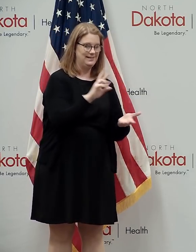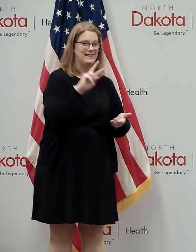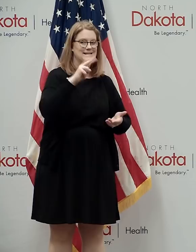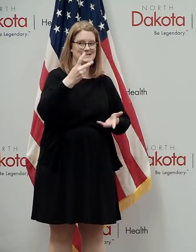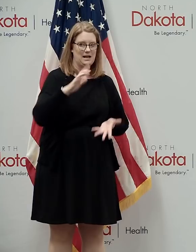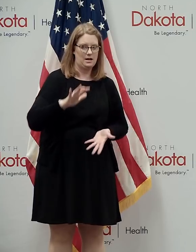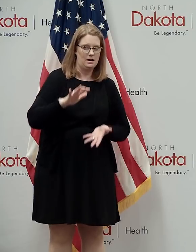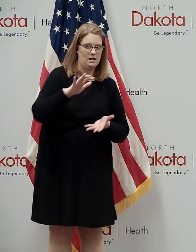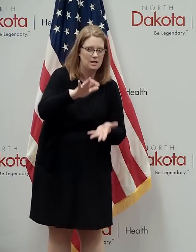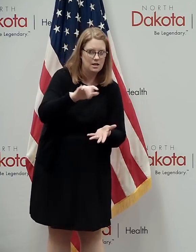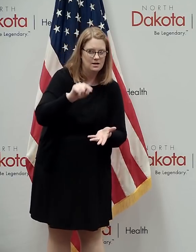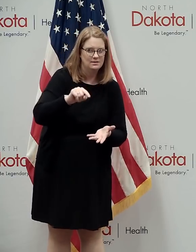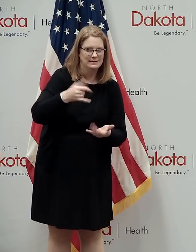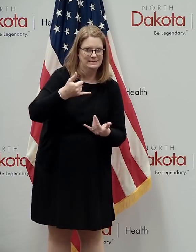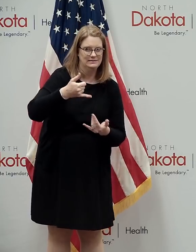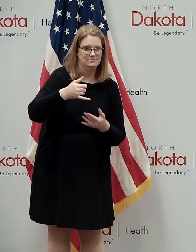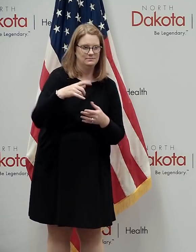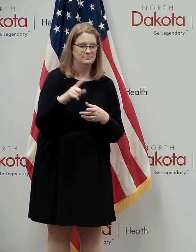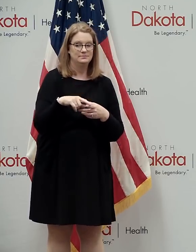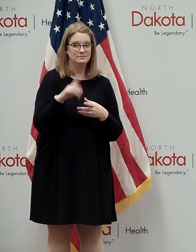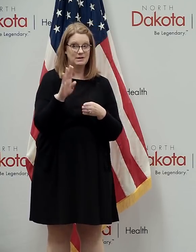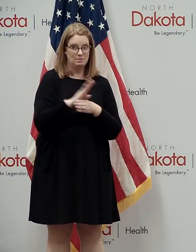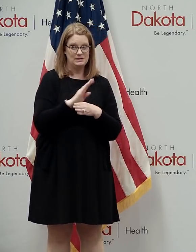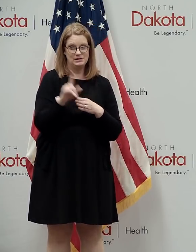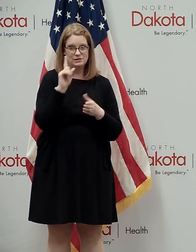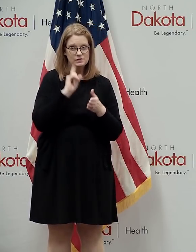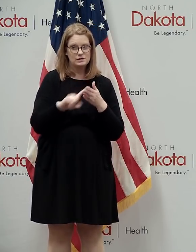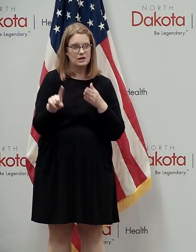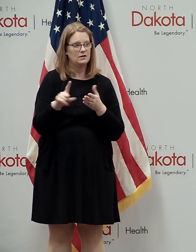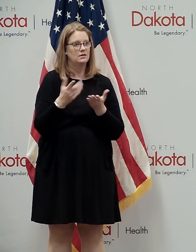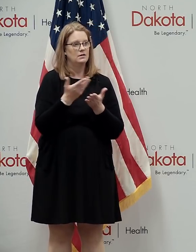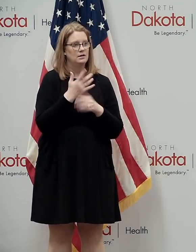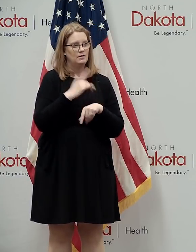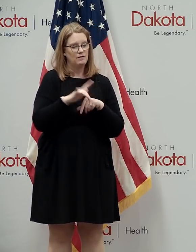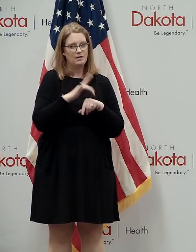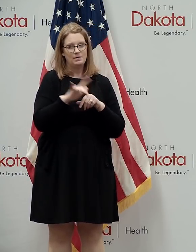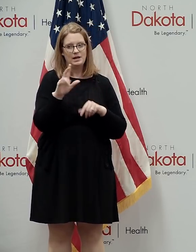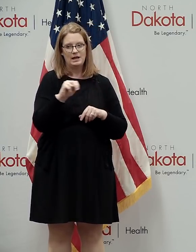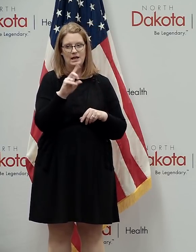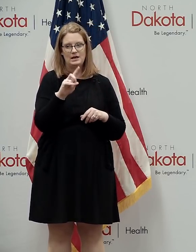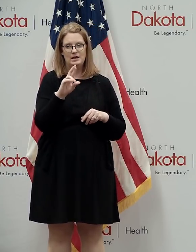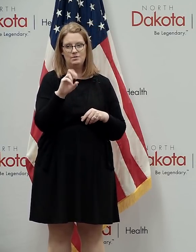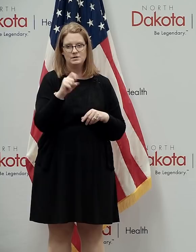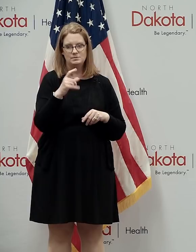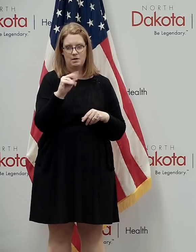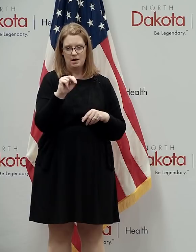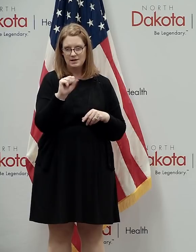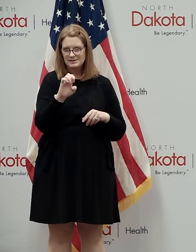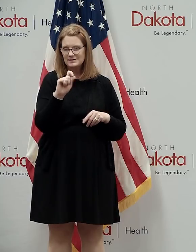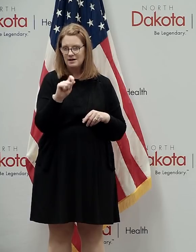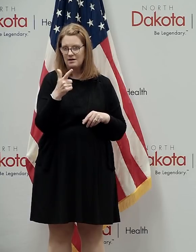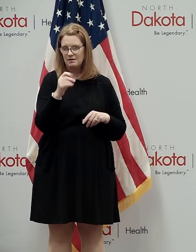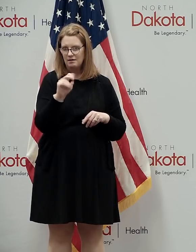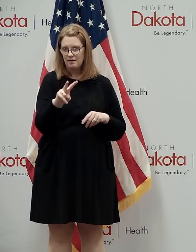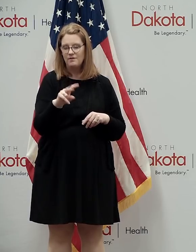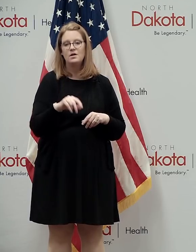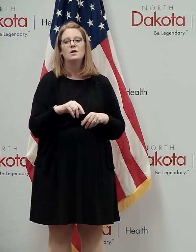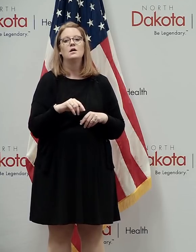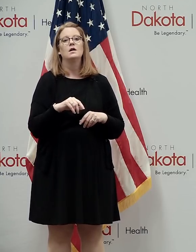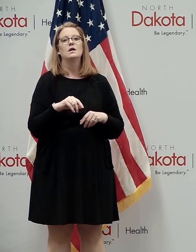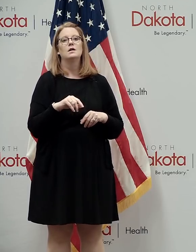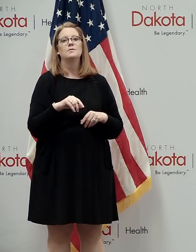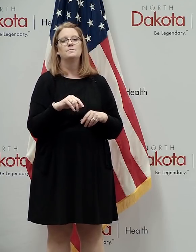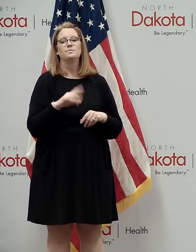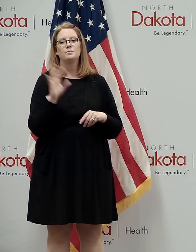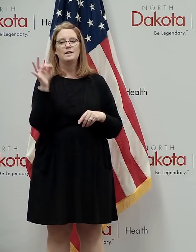highly encourage the business to check into that. Those resources are available at ndresponse.gov. And again, one of the developments